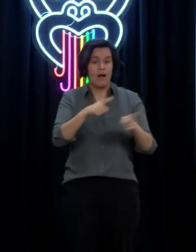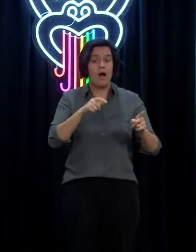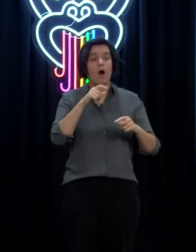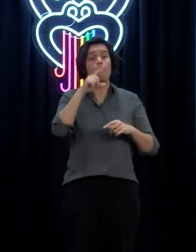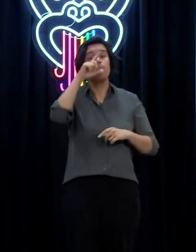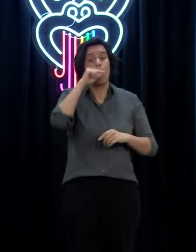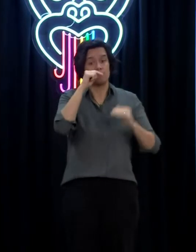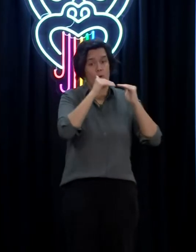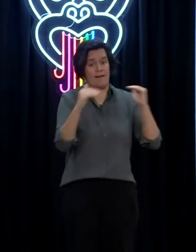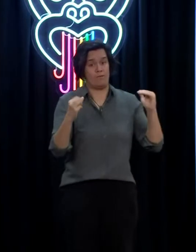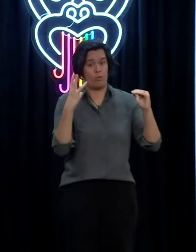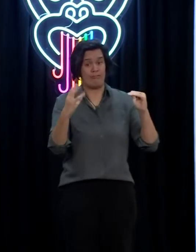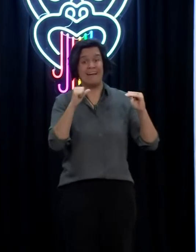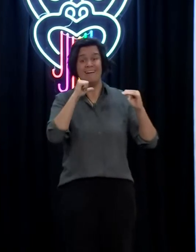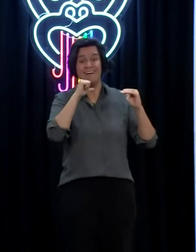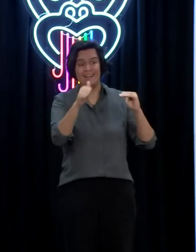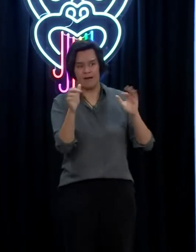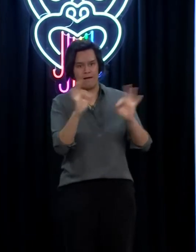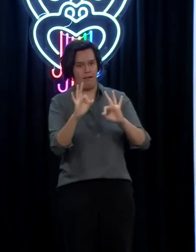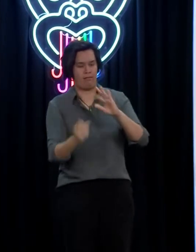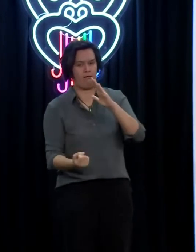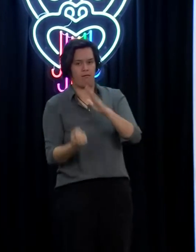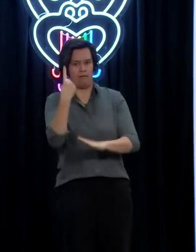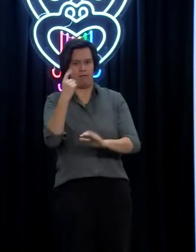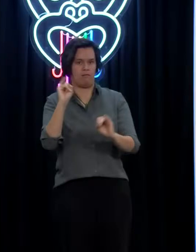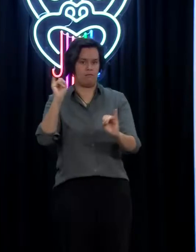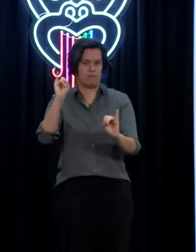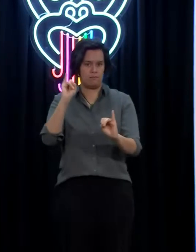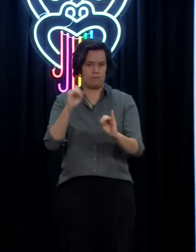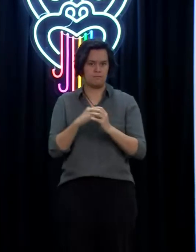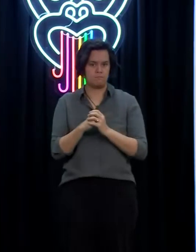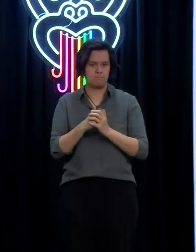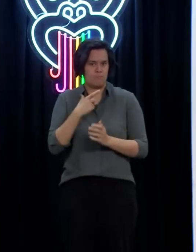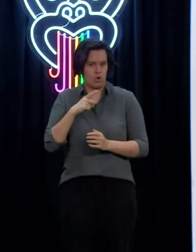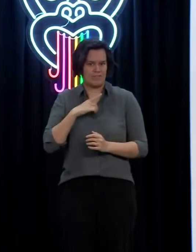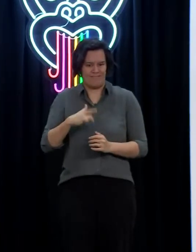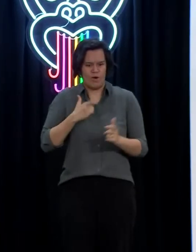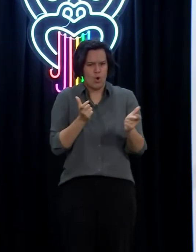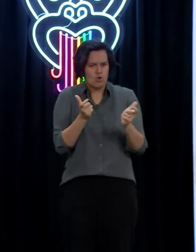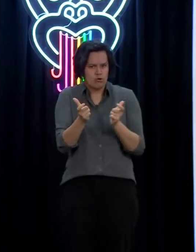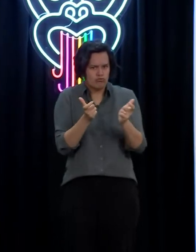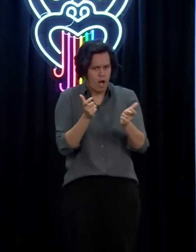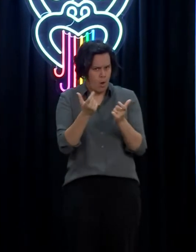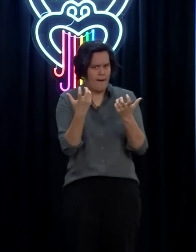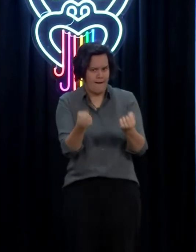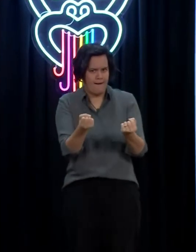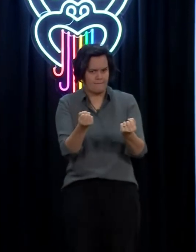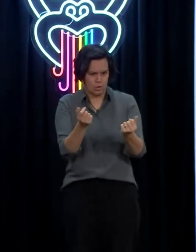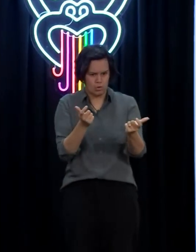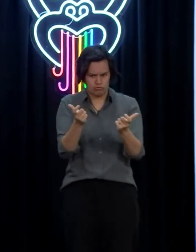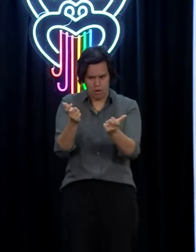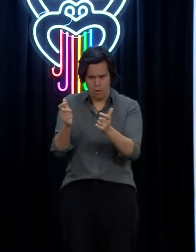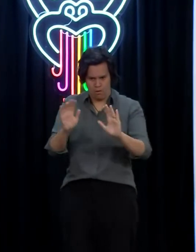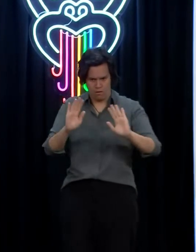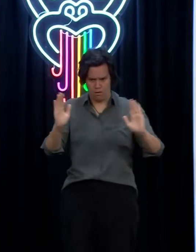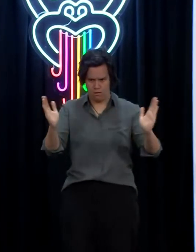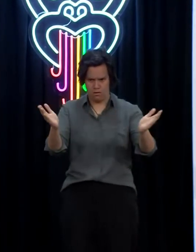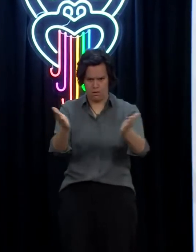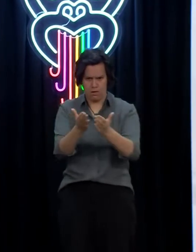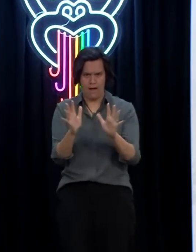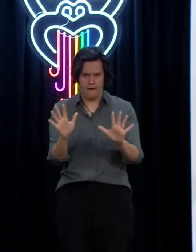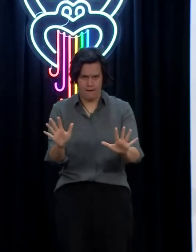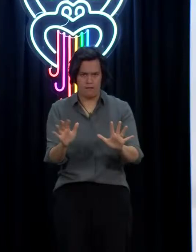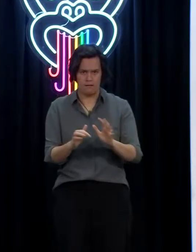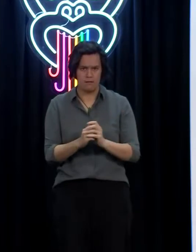was that public health felt that we were controlling the outbreak. You've heard again from Dr. McElnay today that there continues to be